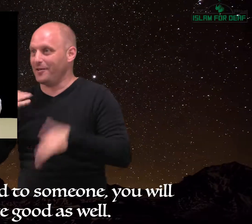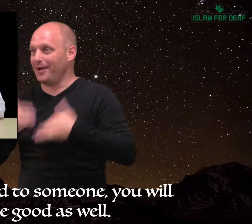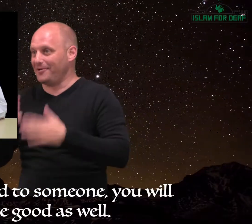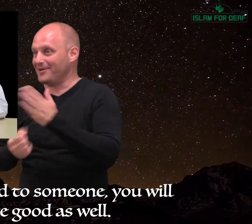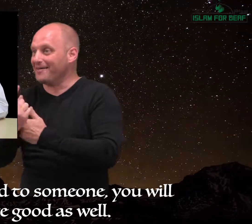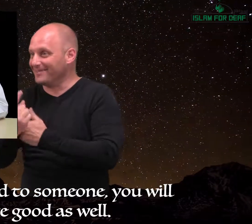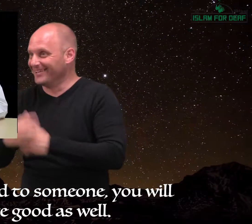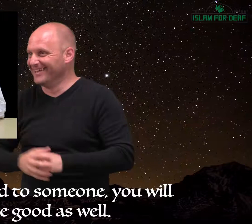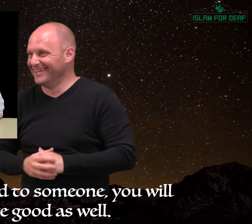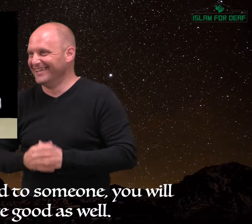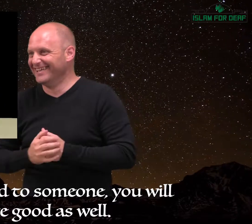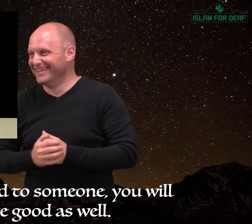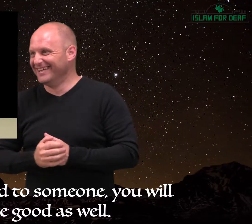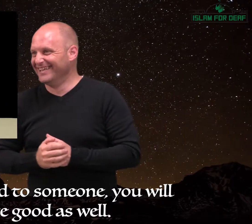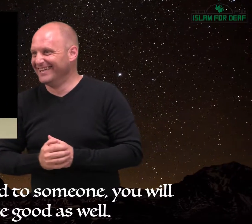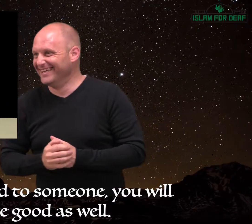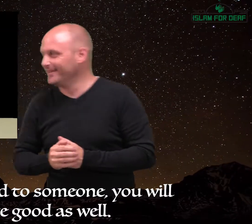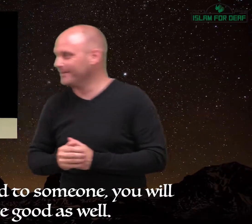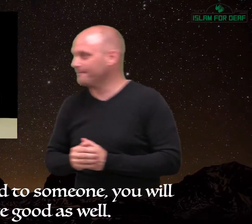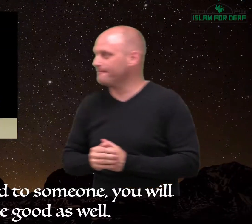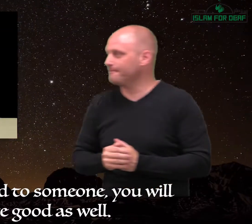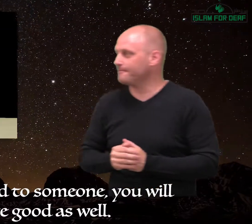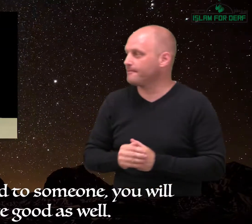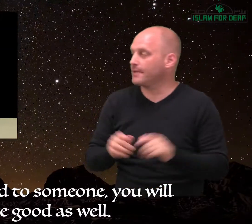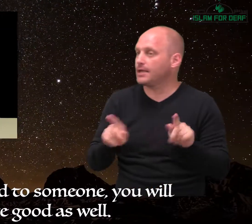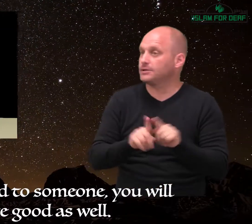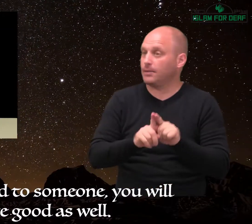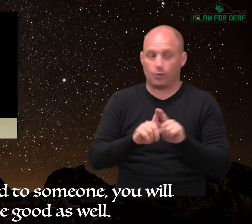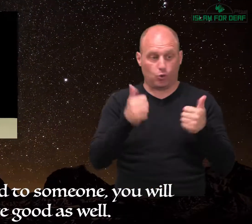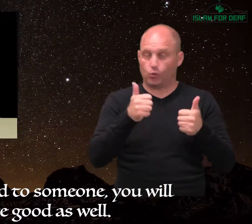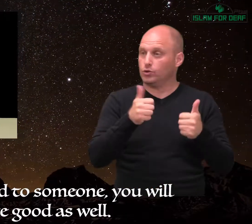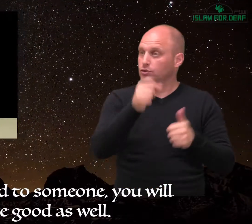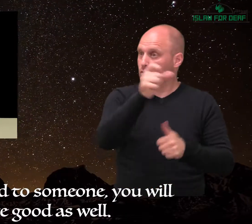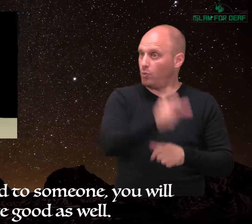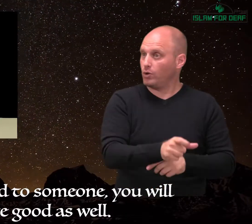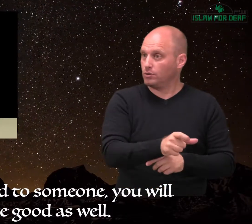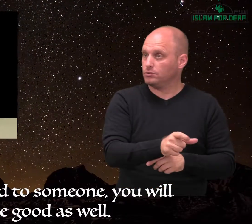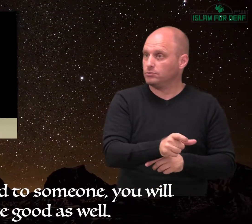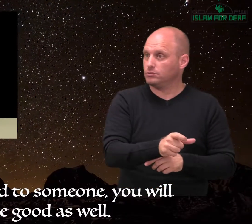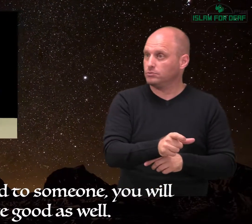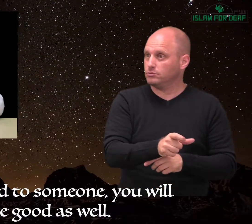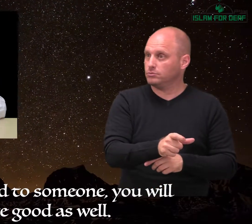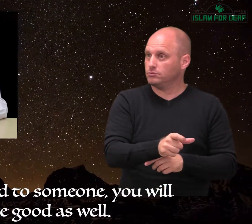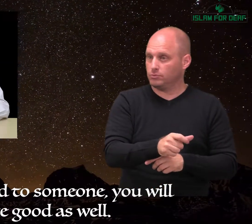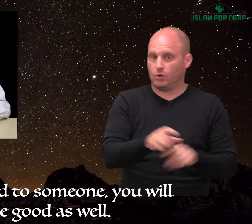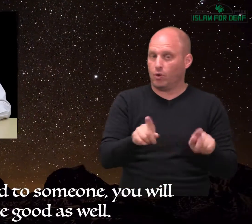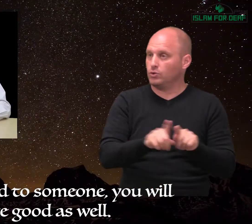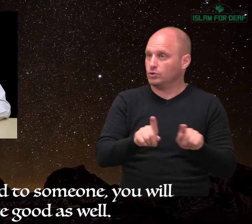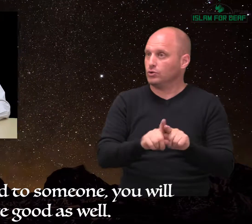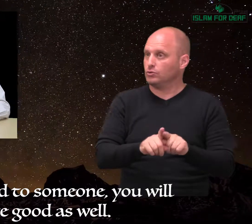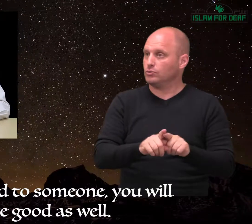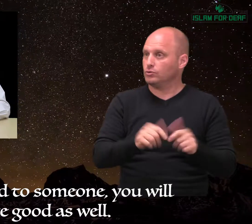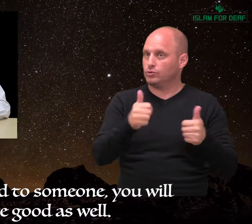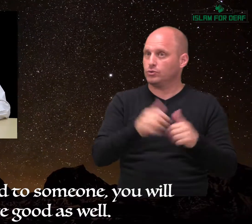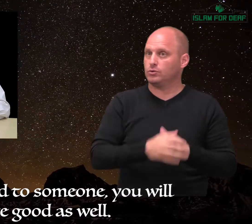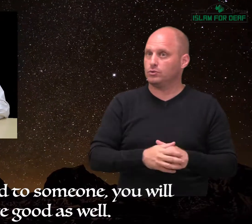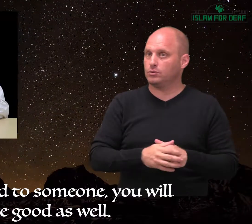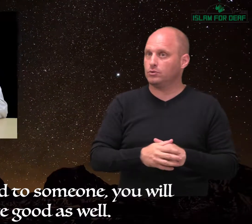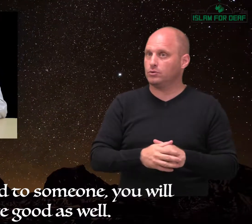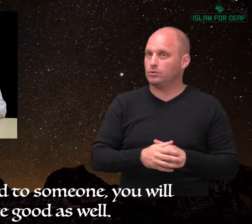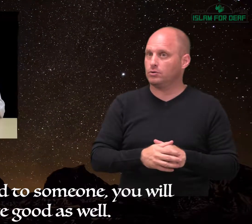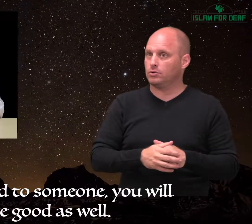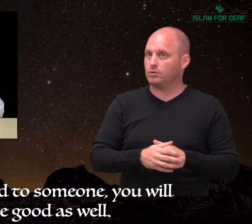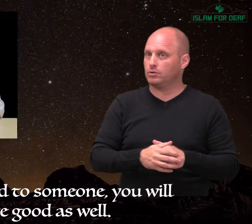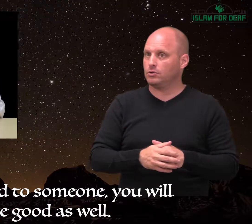contrary, if you do something good to someone, then you will receive good as well. yeah, And I think for the